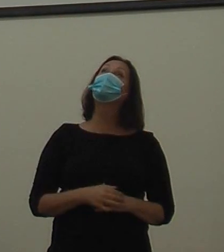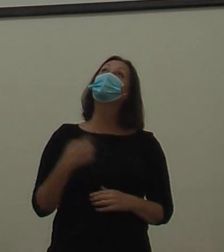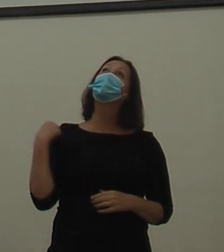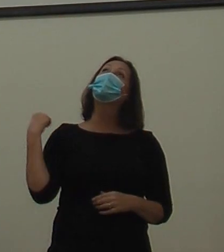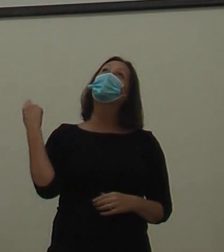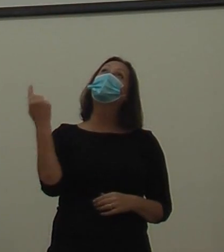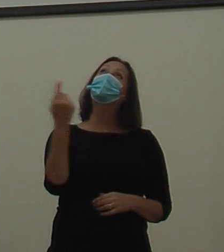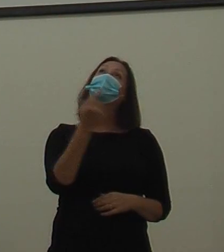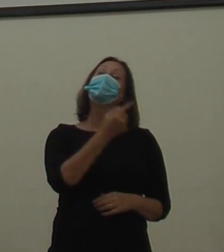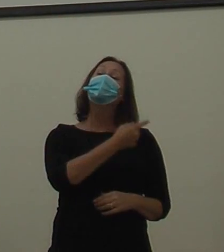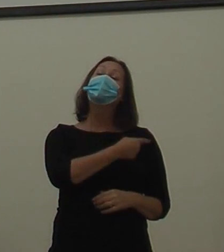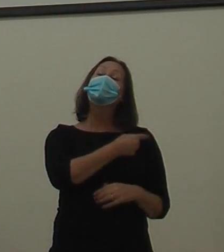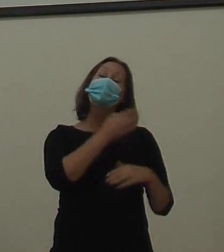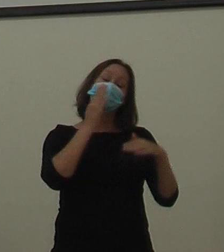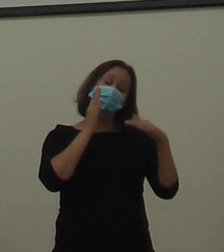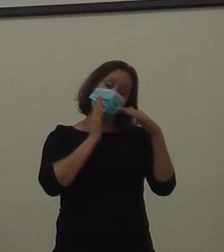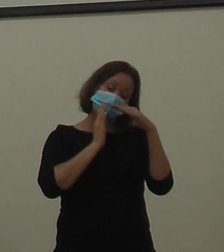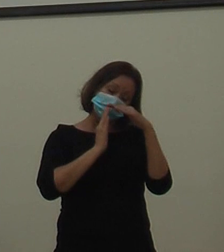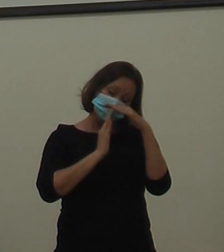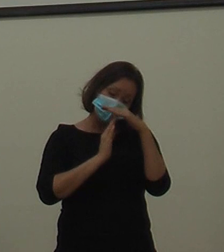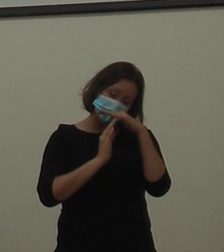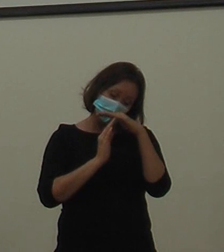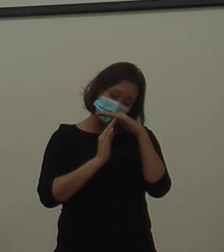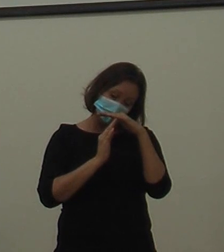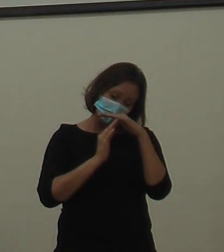We humbly bow